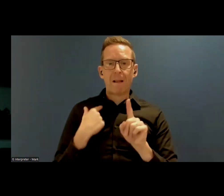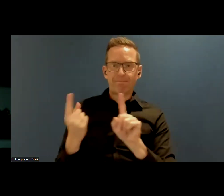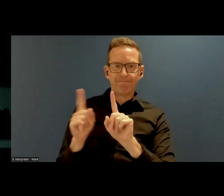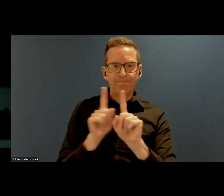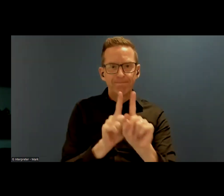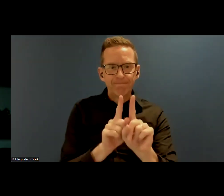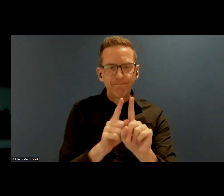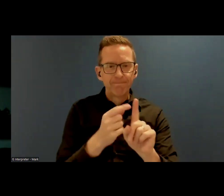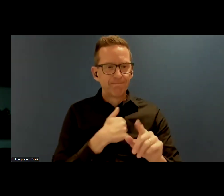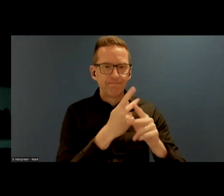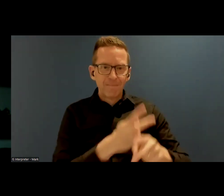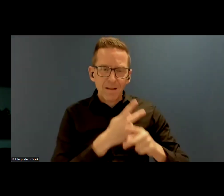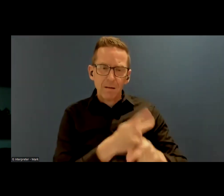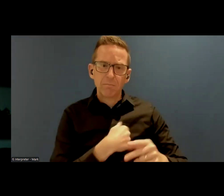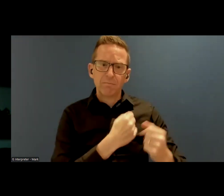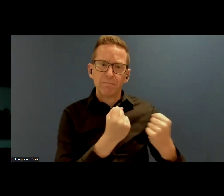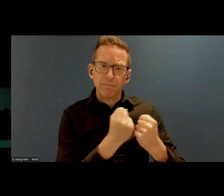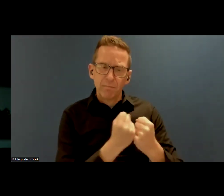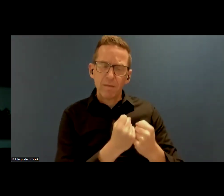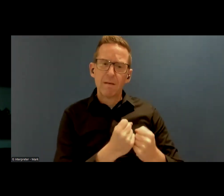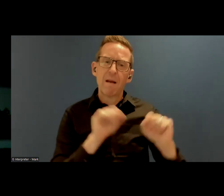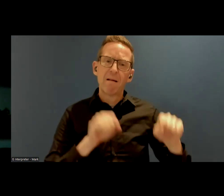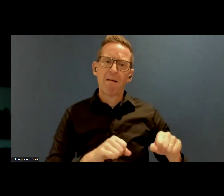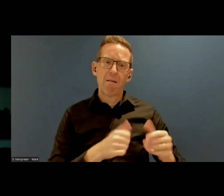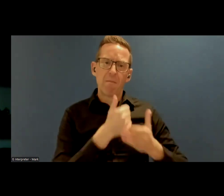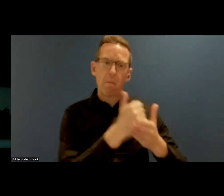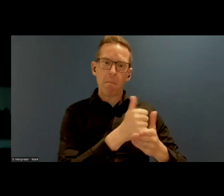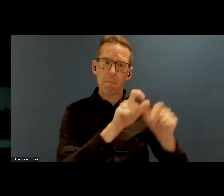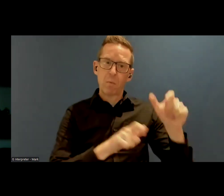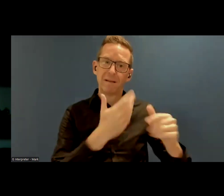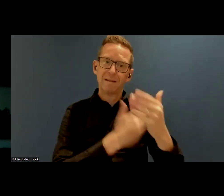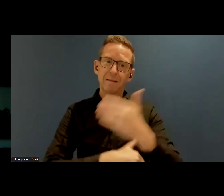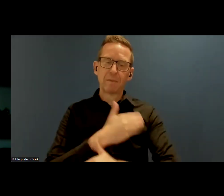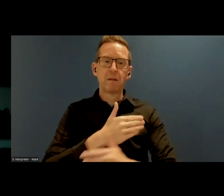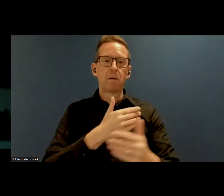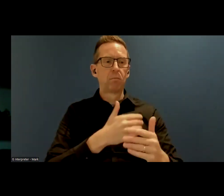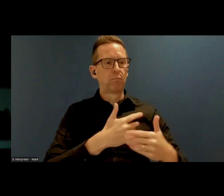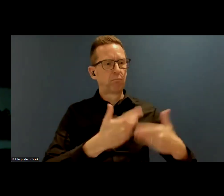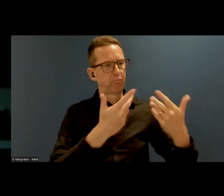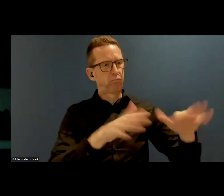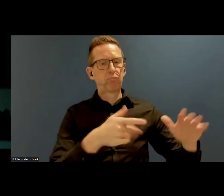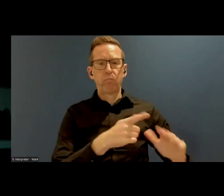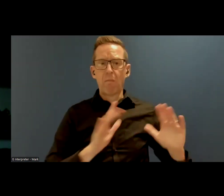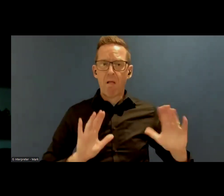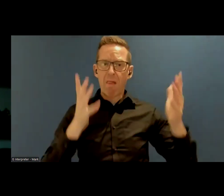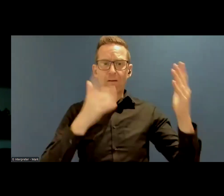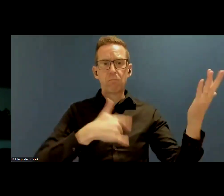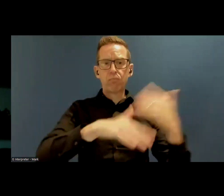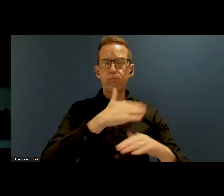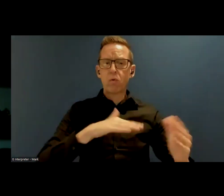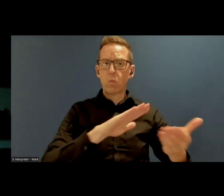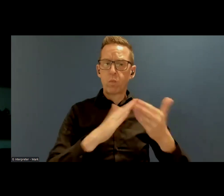day-to-day supports that enable persons with disabilities to live in the community were frequently offered